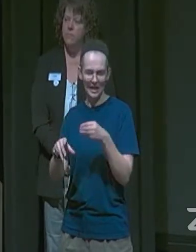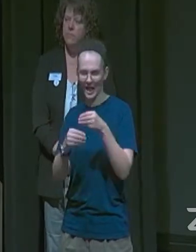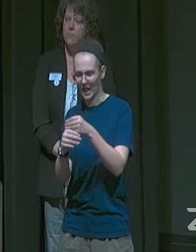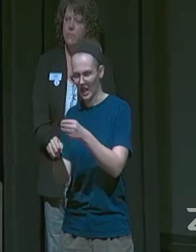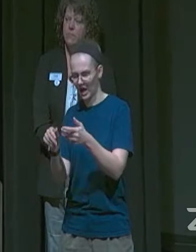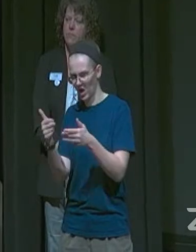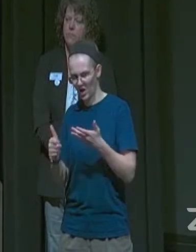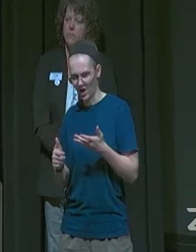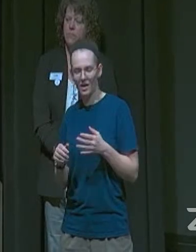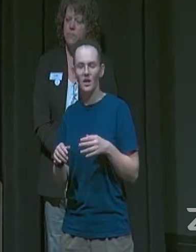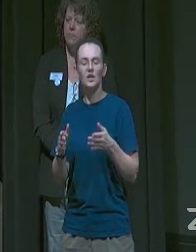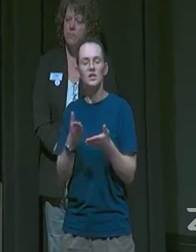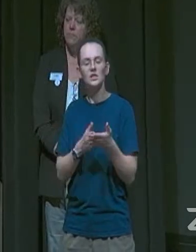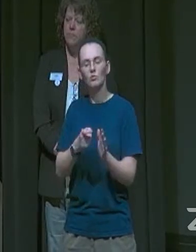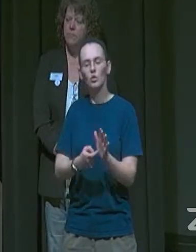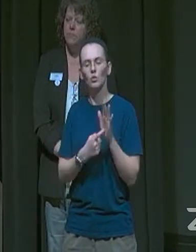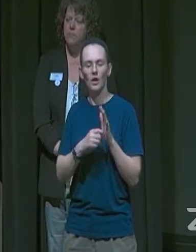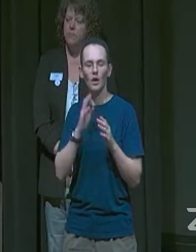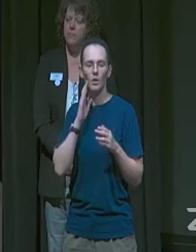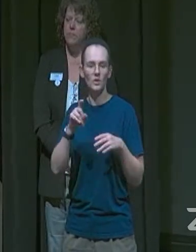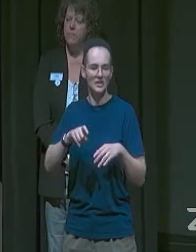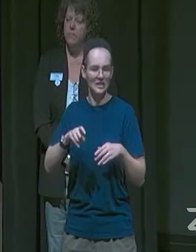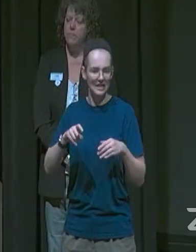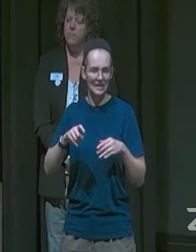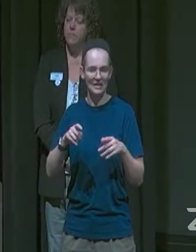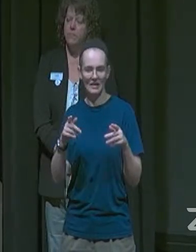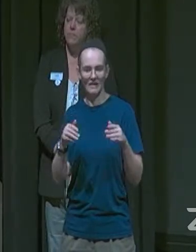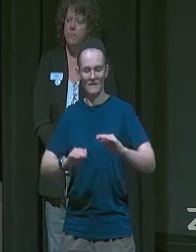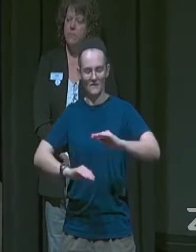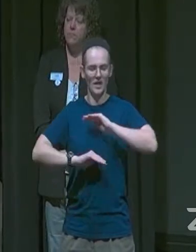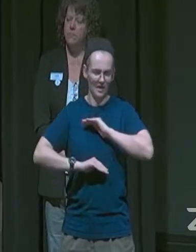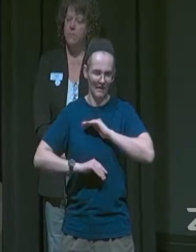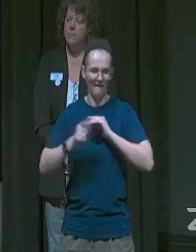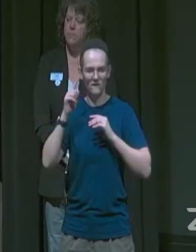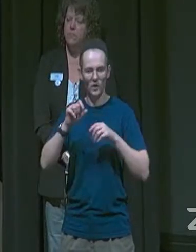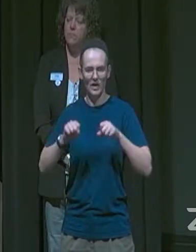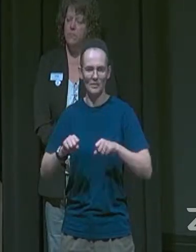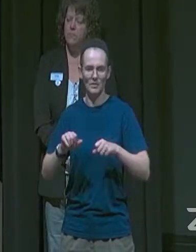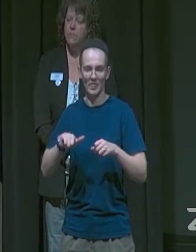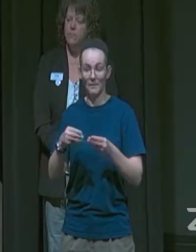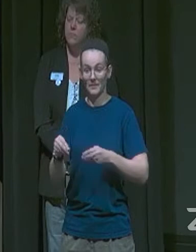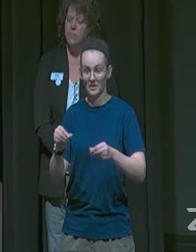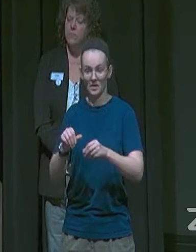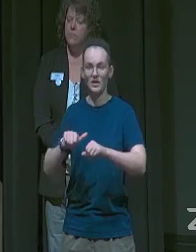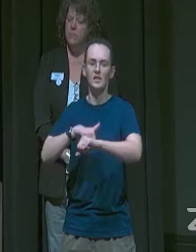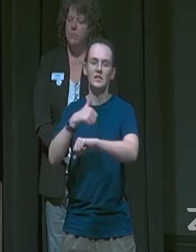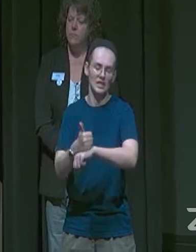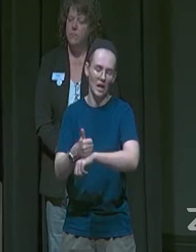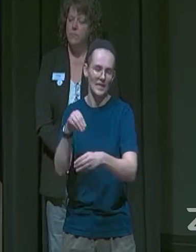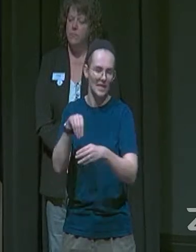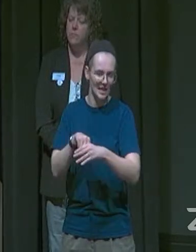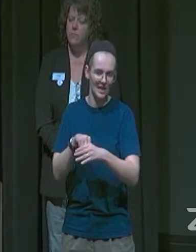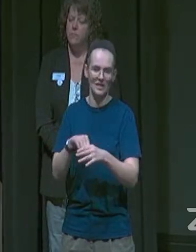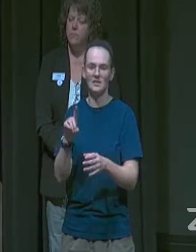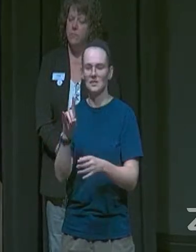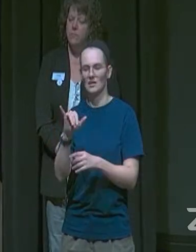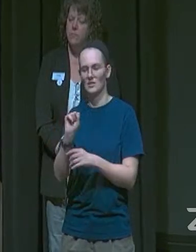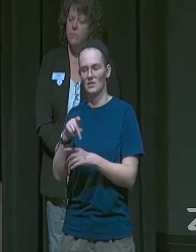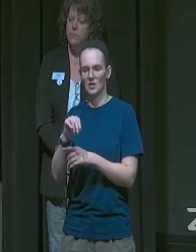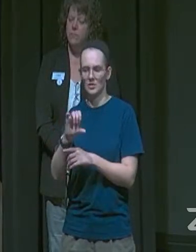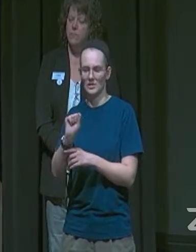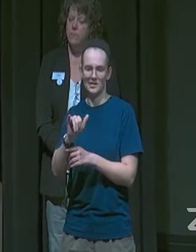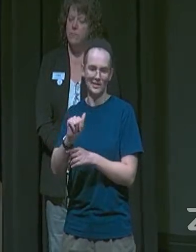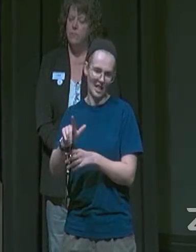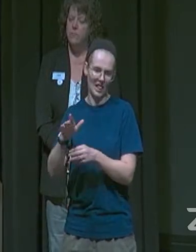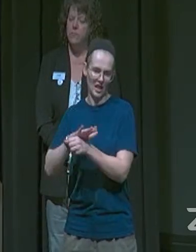certain requirements that are gonna need to be met in order for that material to get placed within the